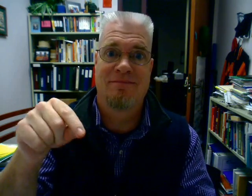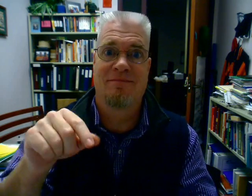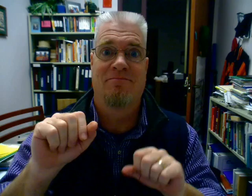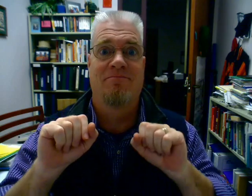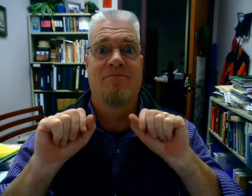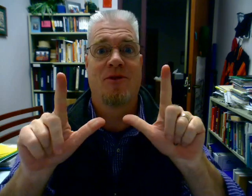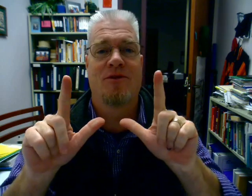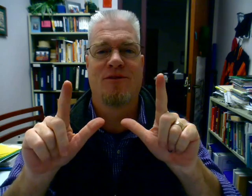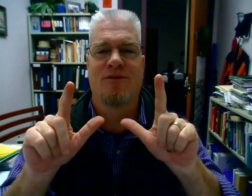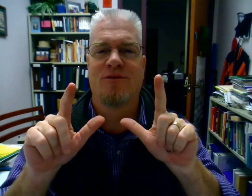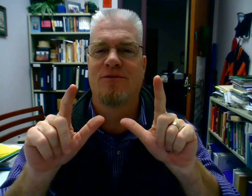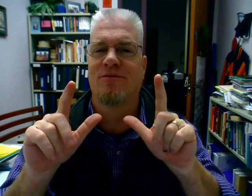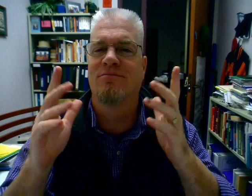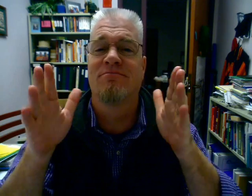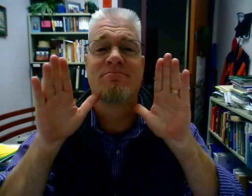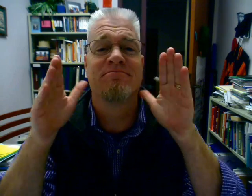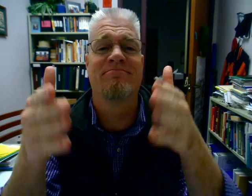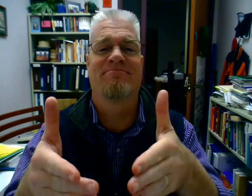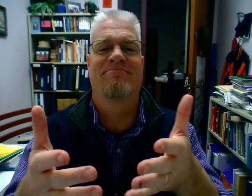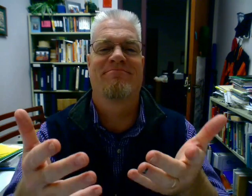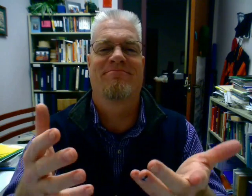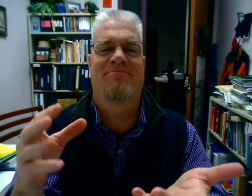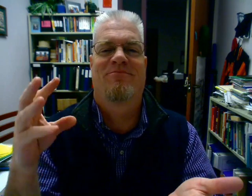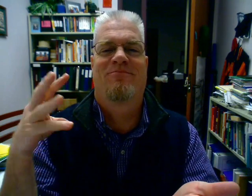from any mobile device with ePrint from HP.